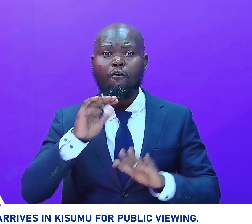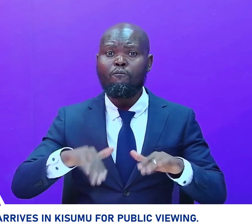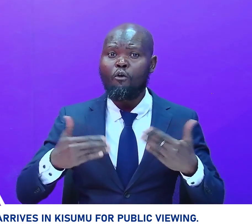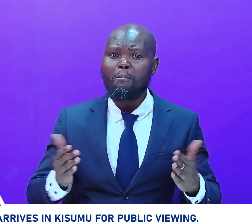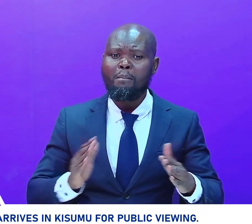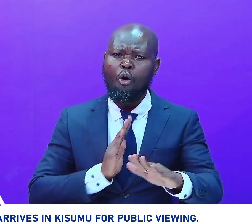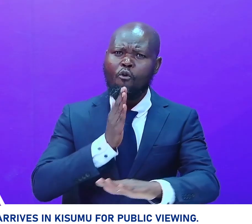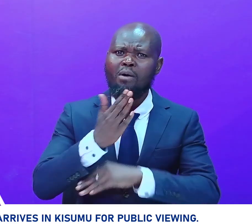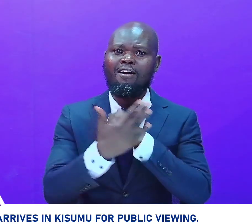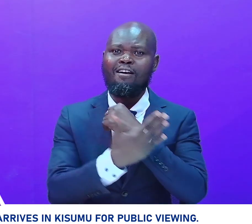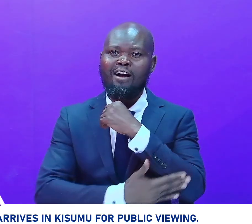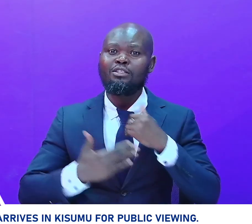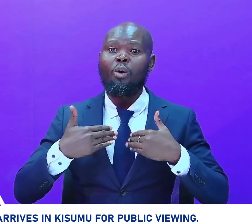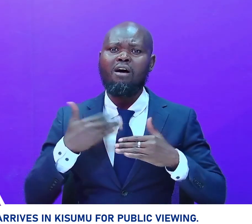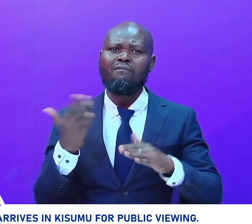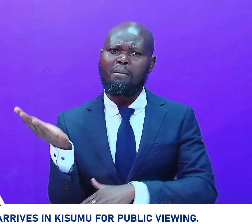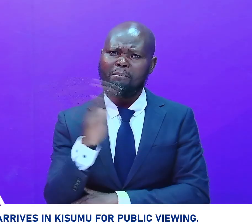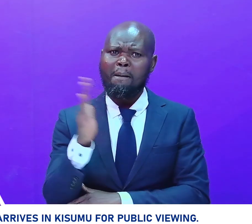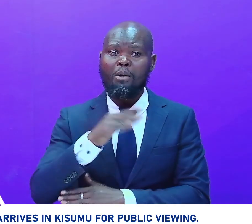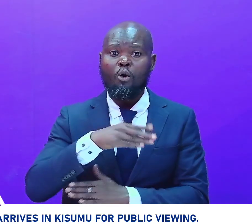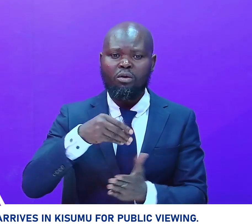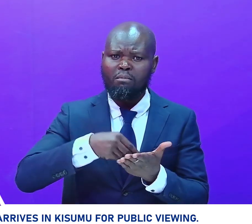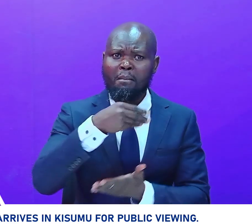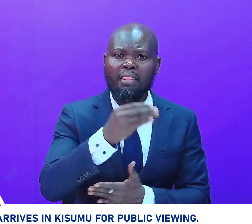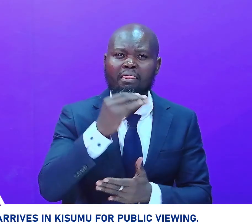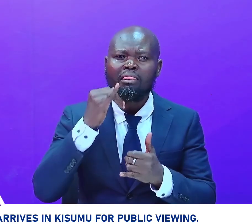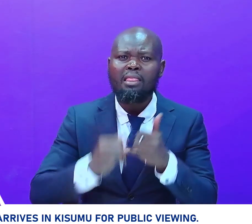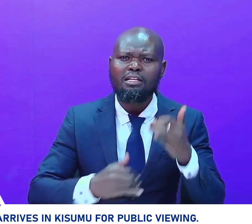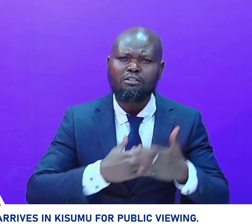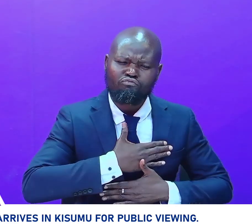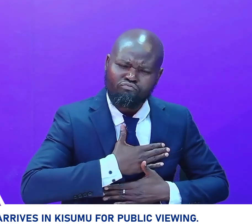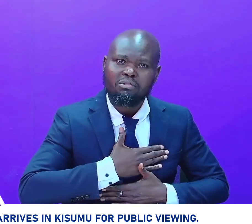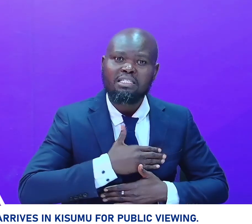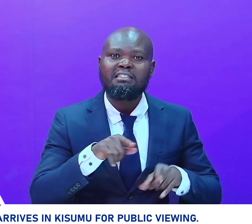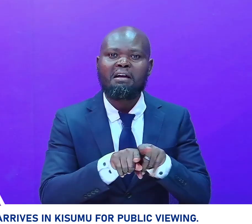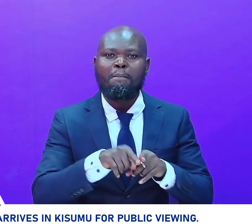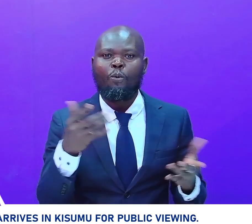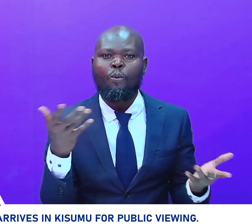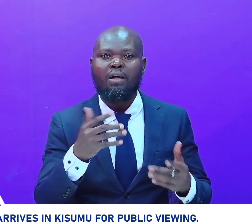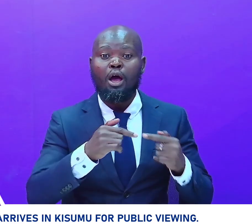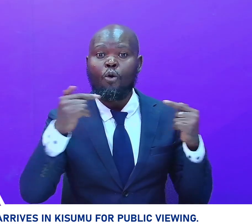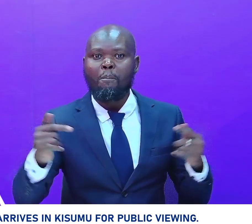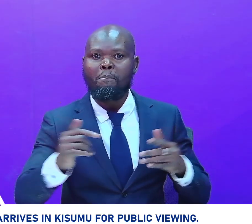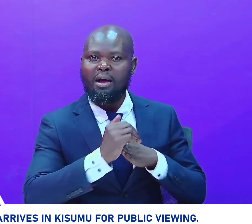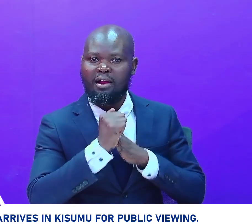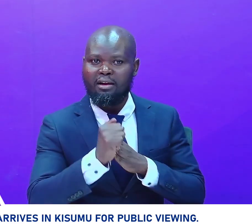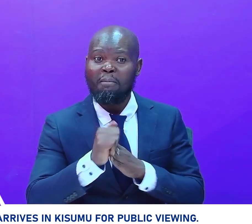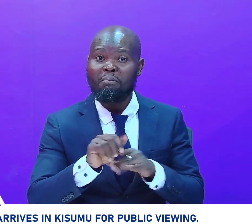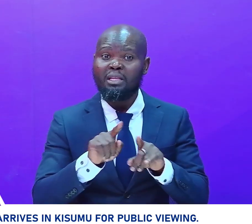in Kisumu, where thousands of mourners across the country have turned up to pay their last respects to the